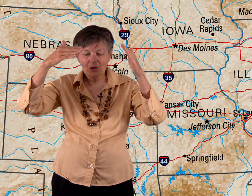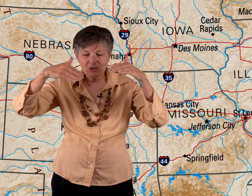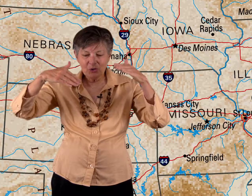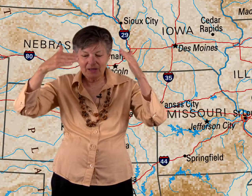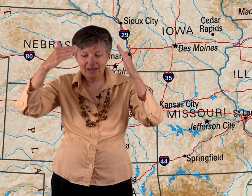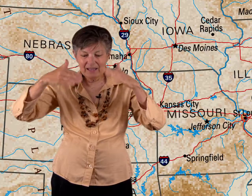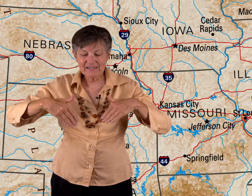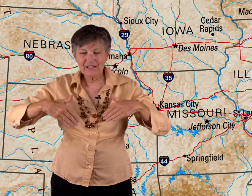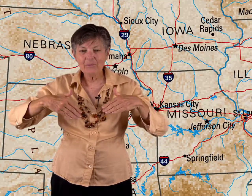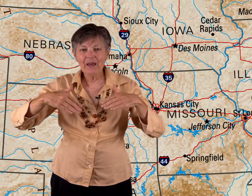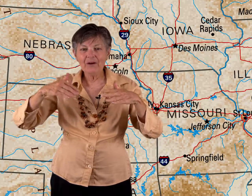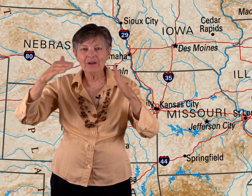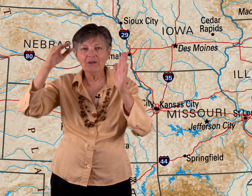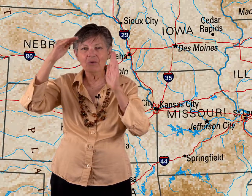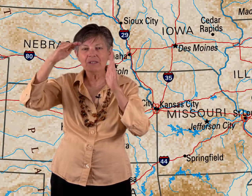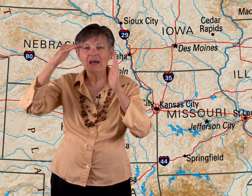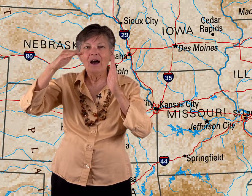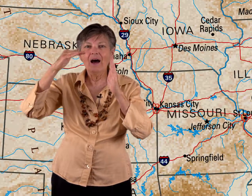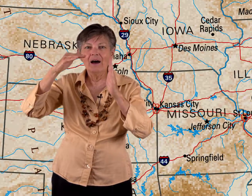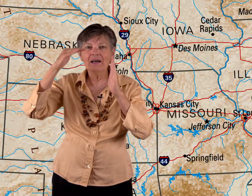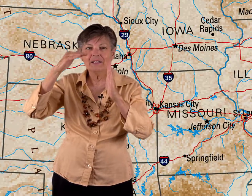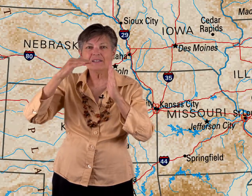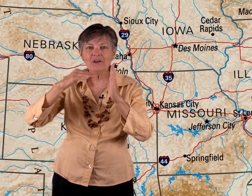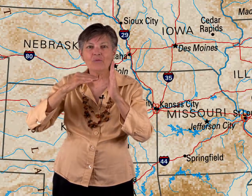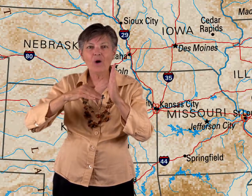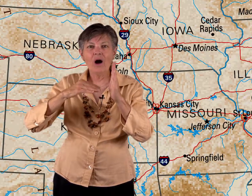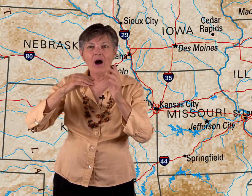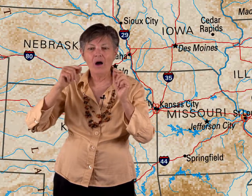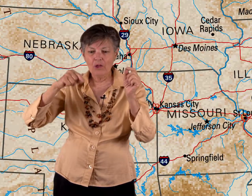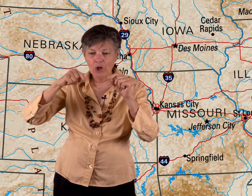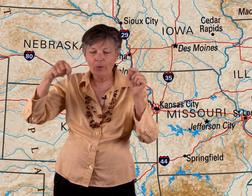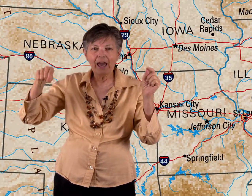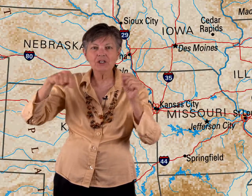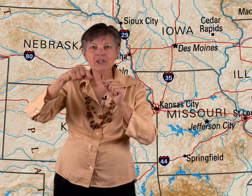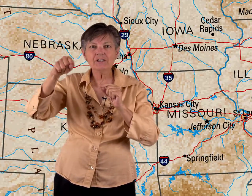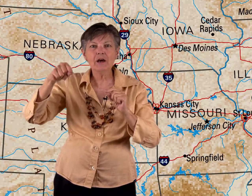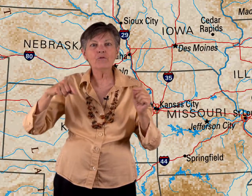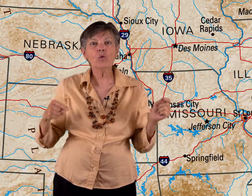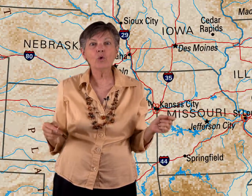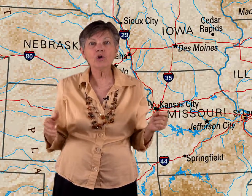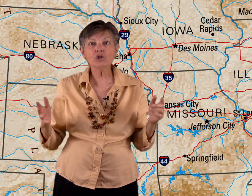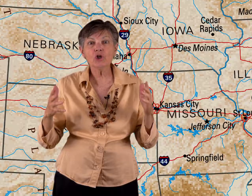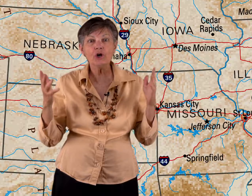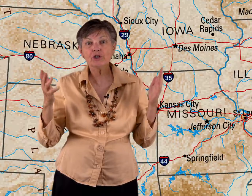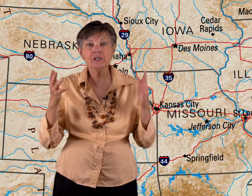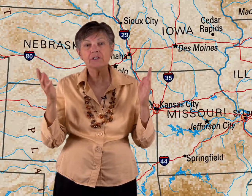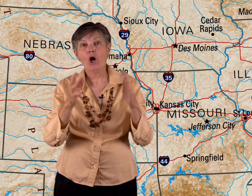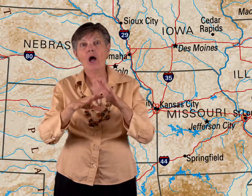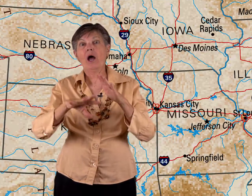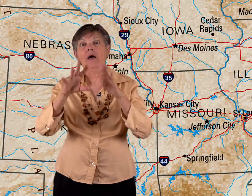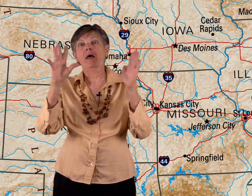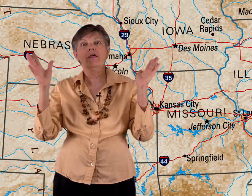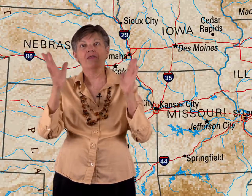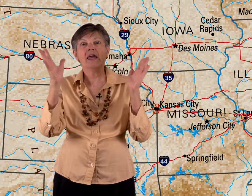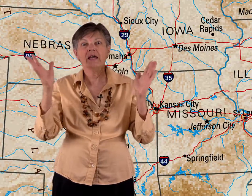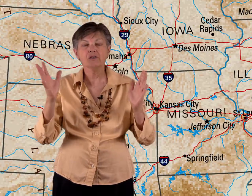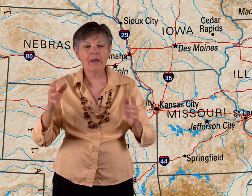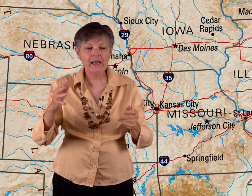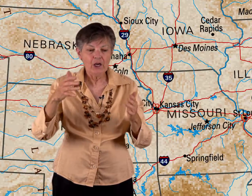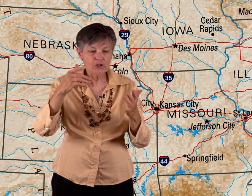so inside the bakery there was a list of the locations of the world's largest things. Okay, so